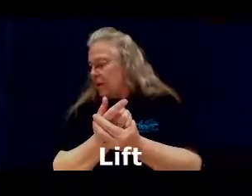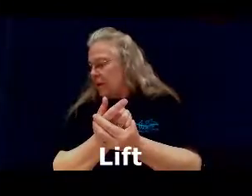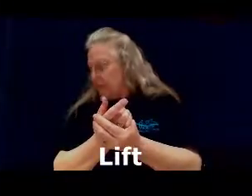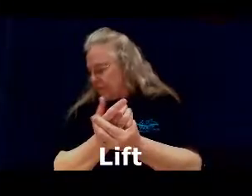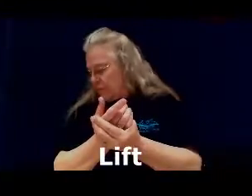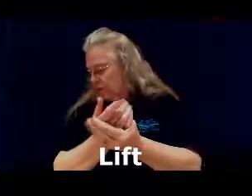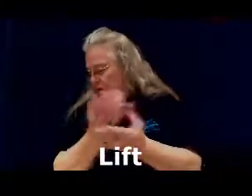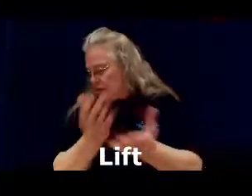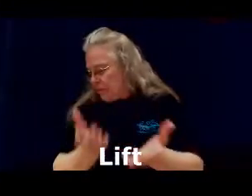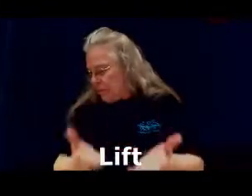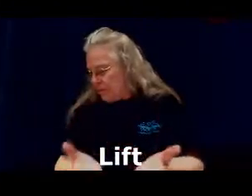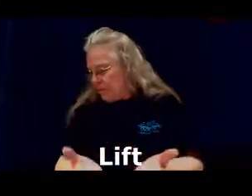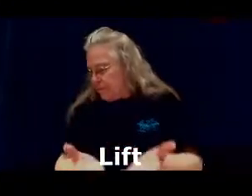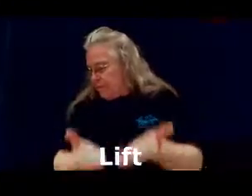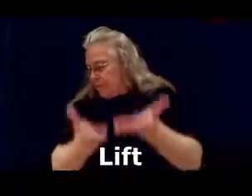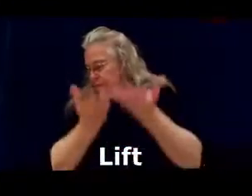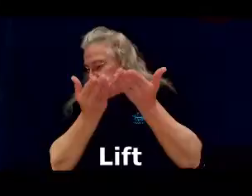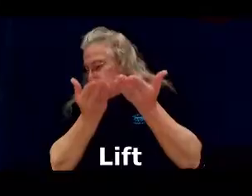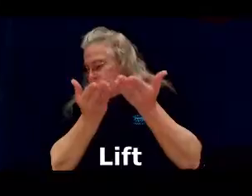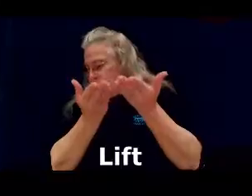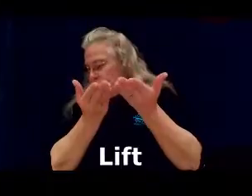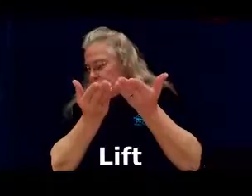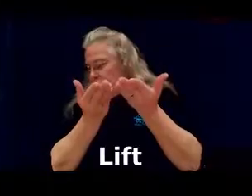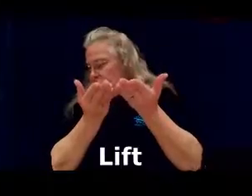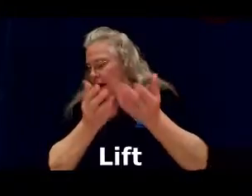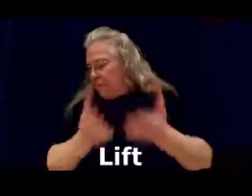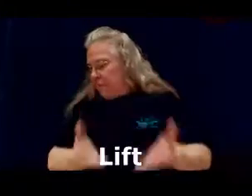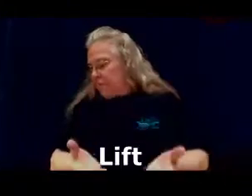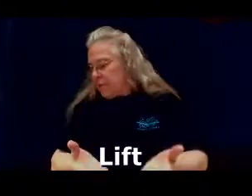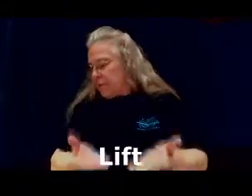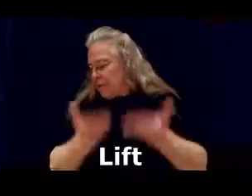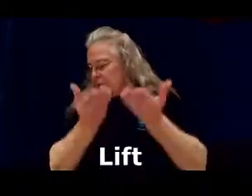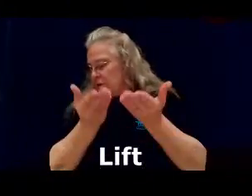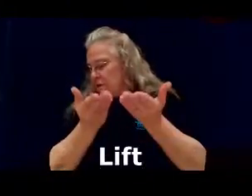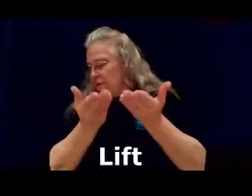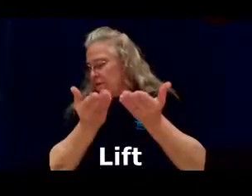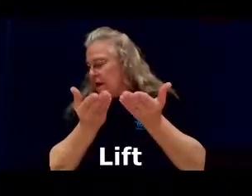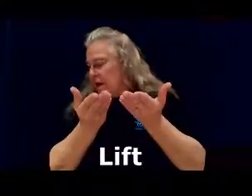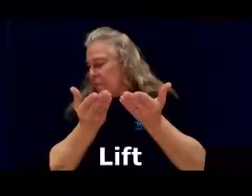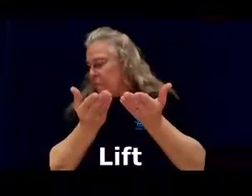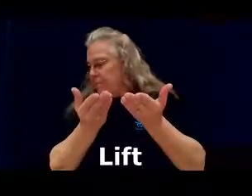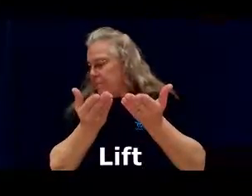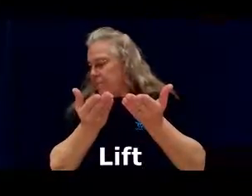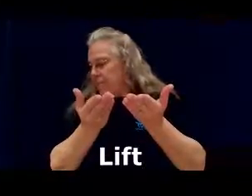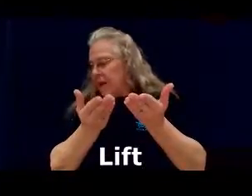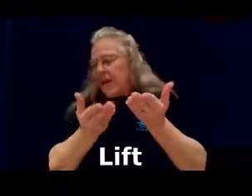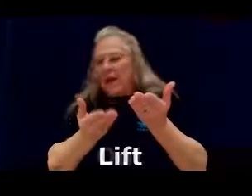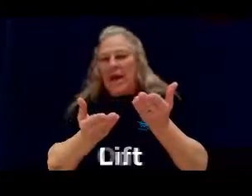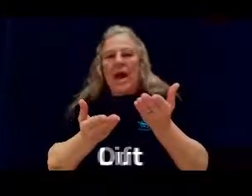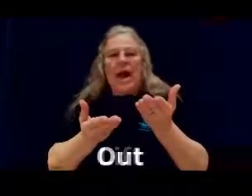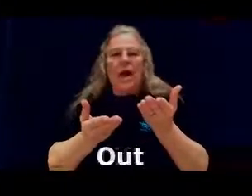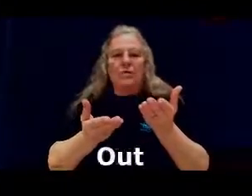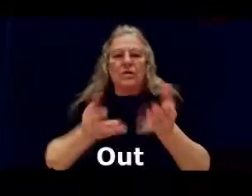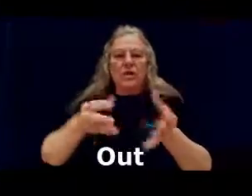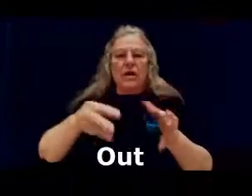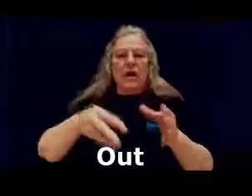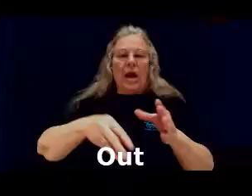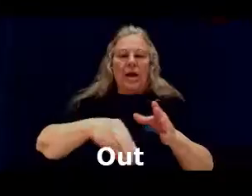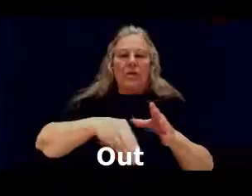Lift, and we talked about bringing it up. Just lift it up, out, and